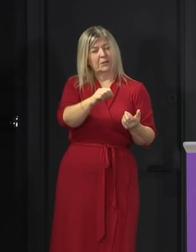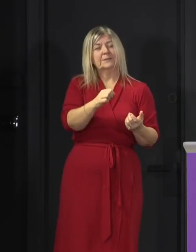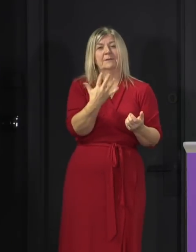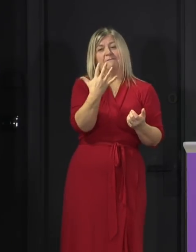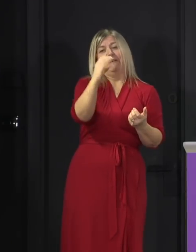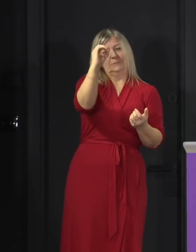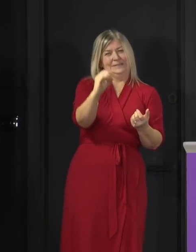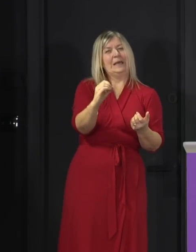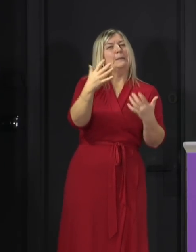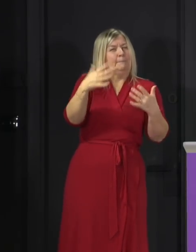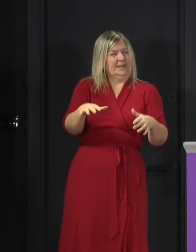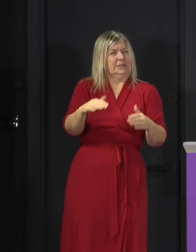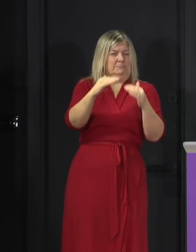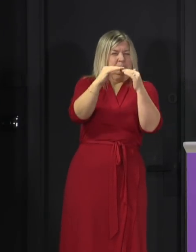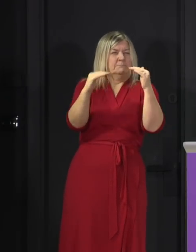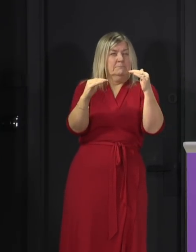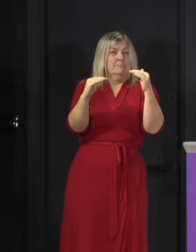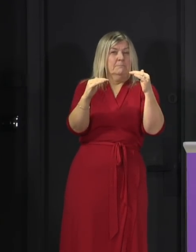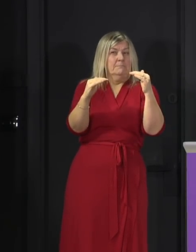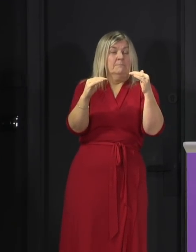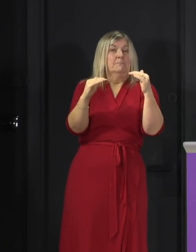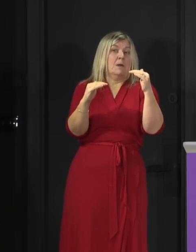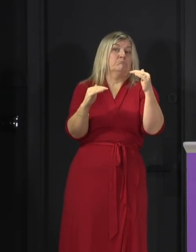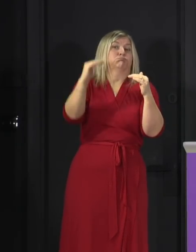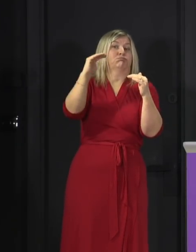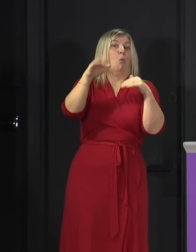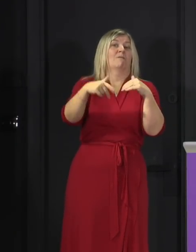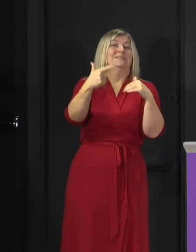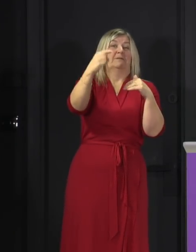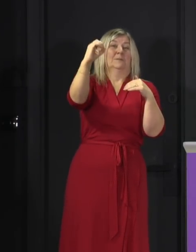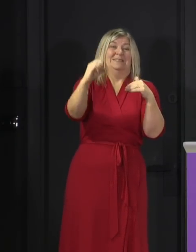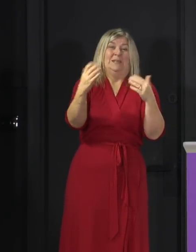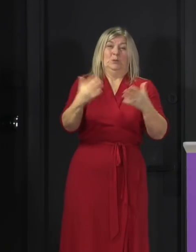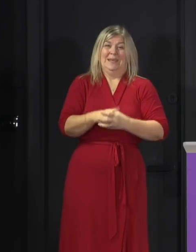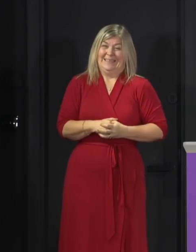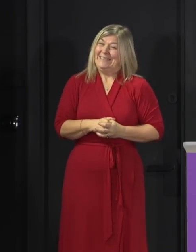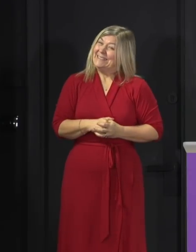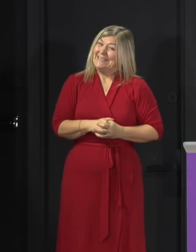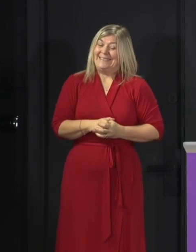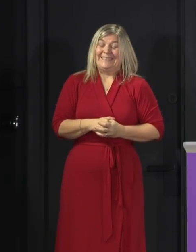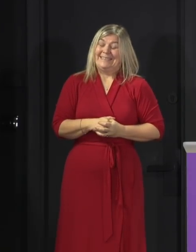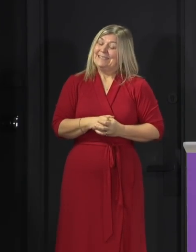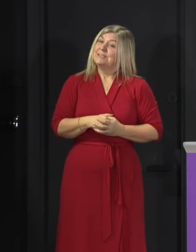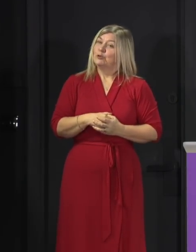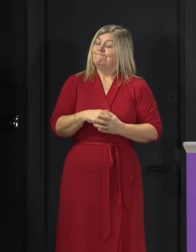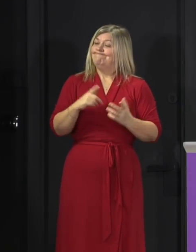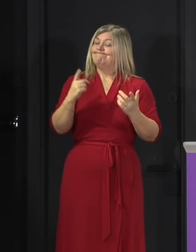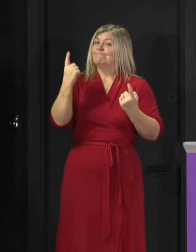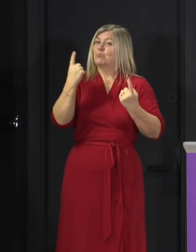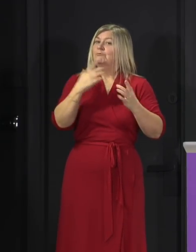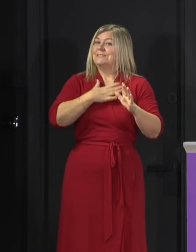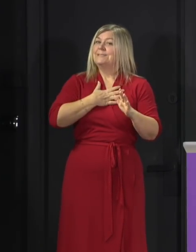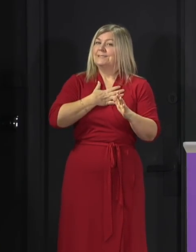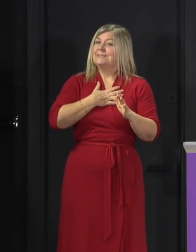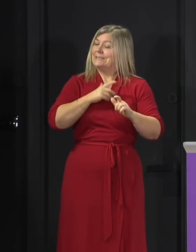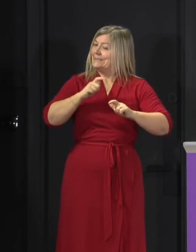test positivity, but it's above 7% today. So again, there is no room for complacency here. We are still in a daily battle against